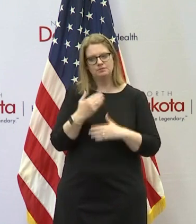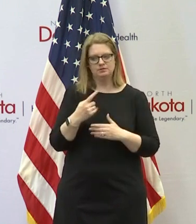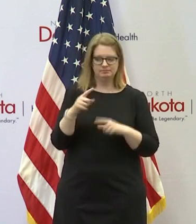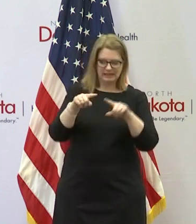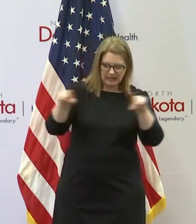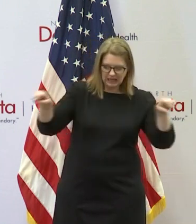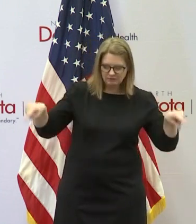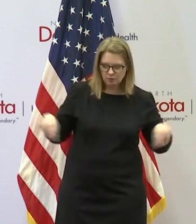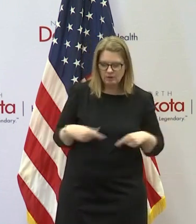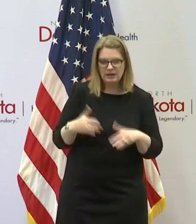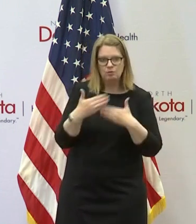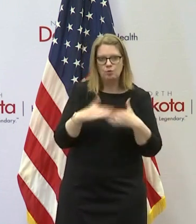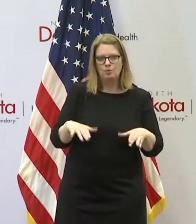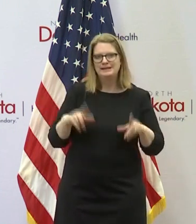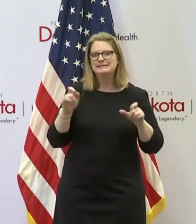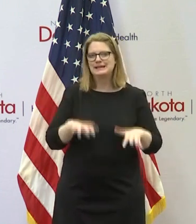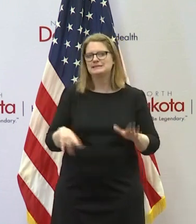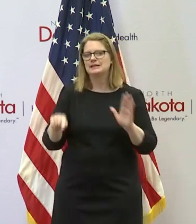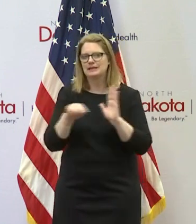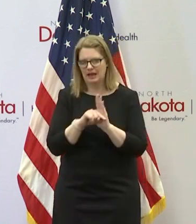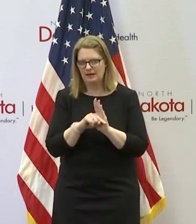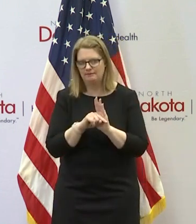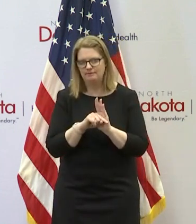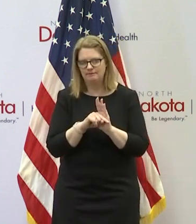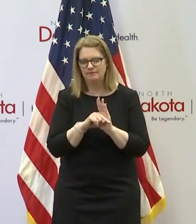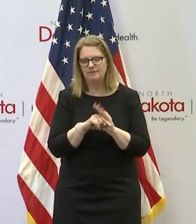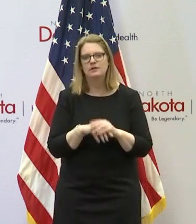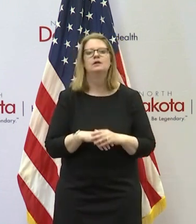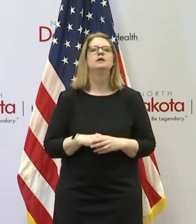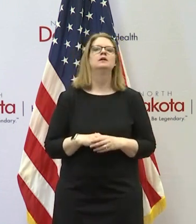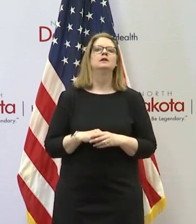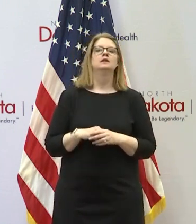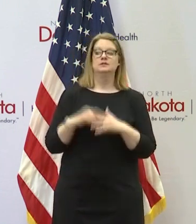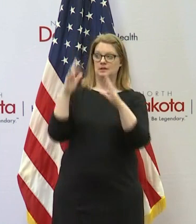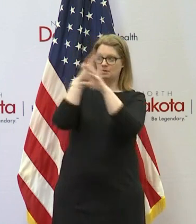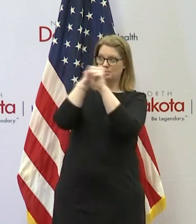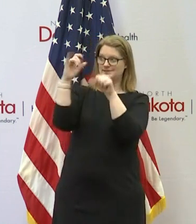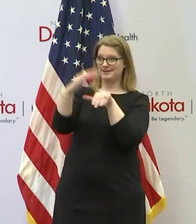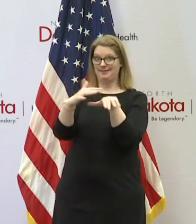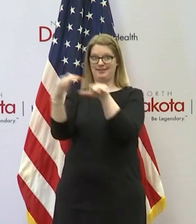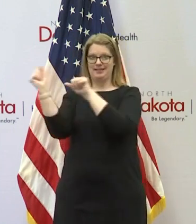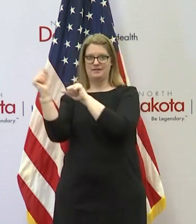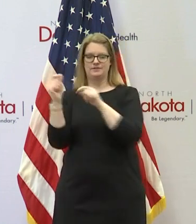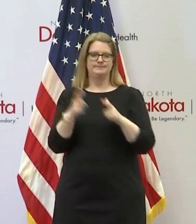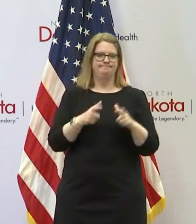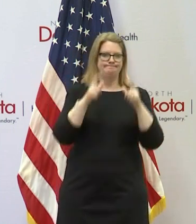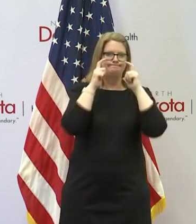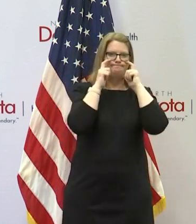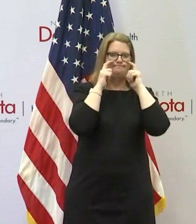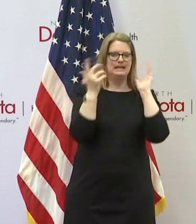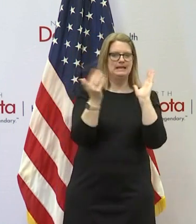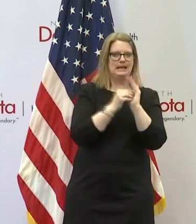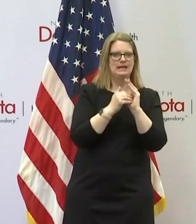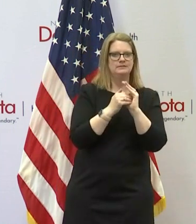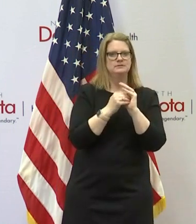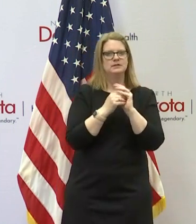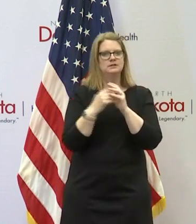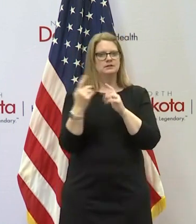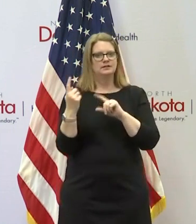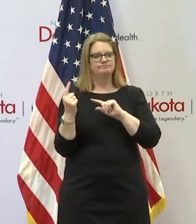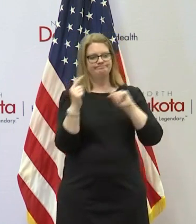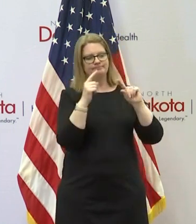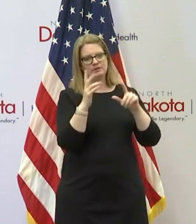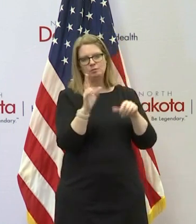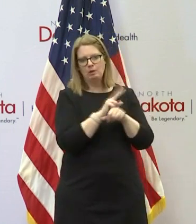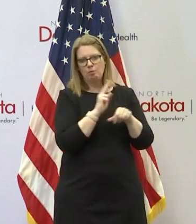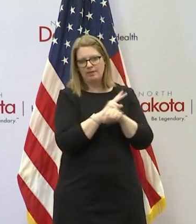had tested negative. And then when the president left, masks went back on again, and we wore them back to the airport. So